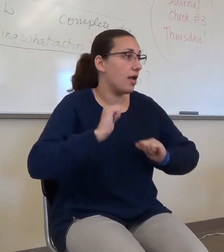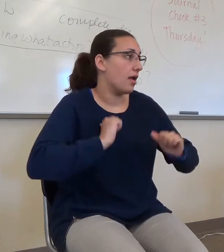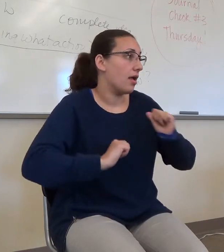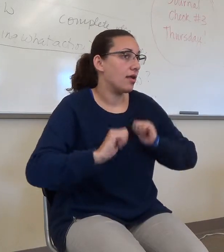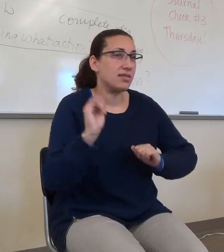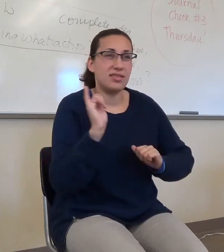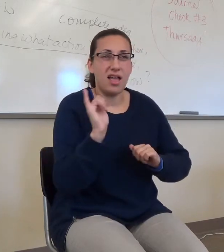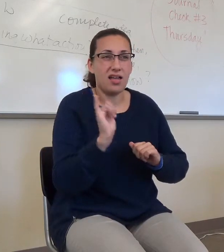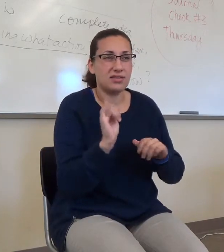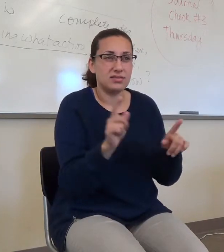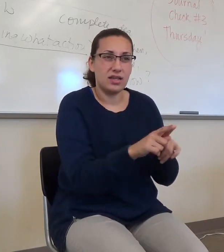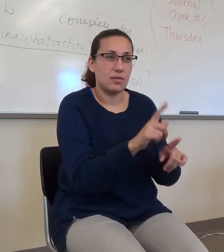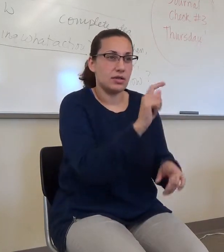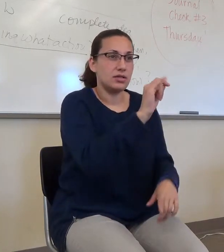Titanic, that play was what